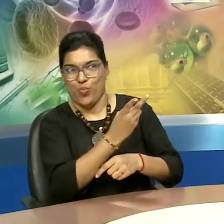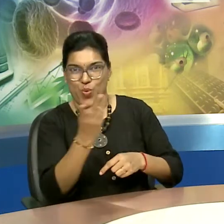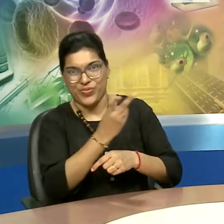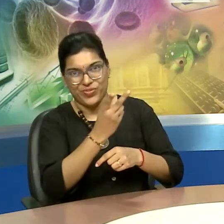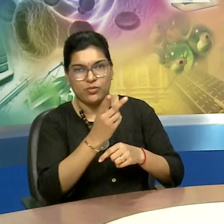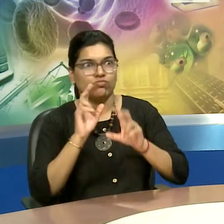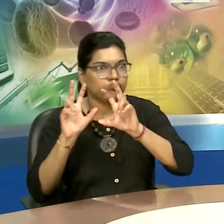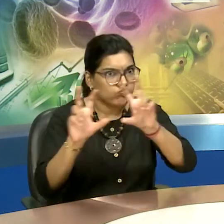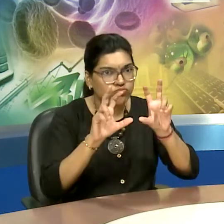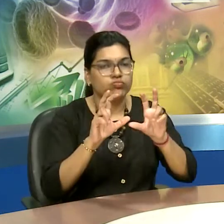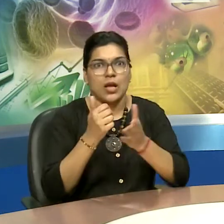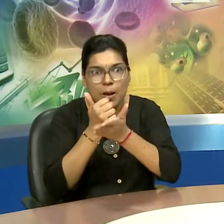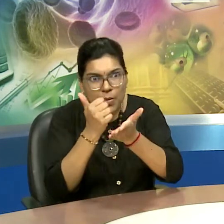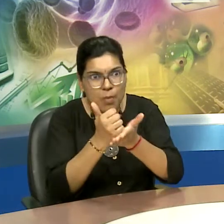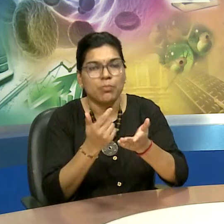kept under the control of